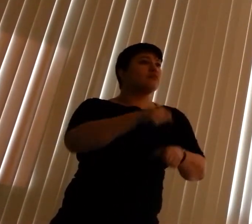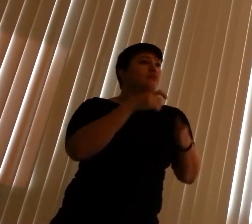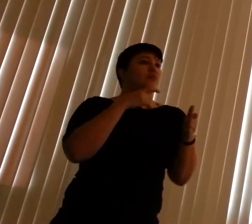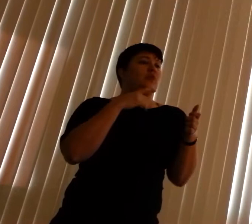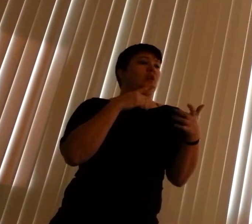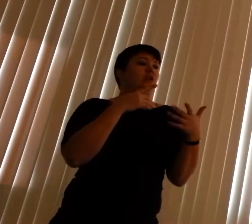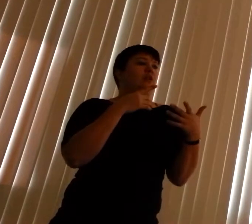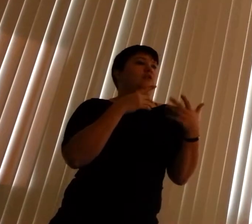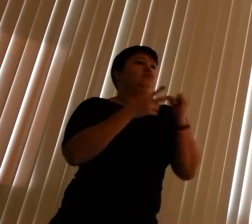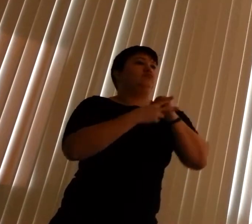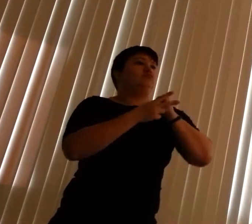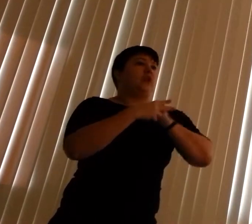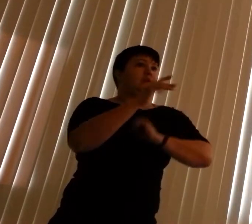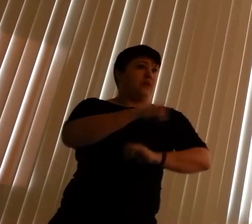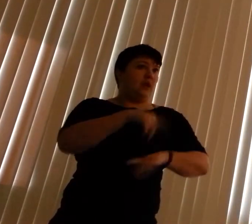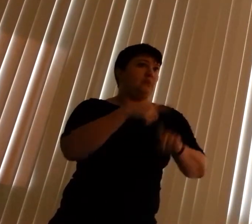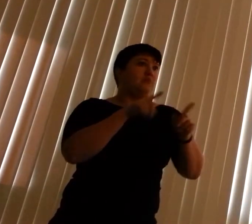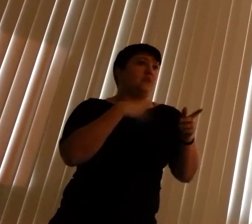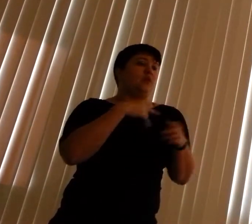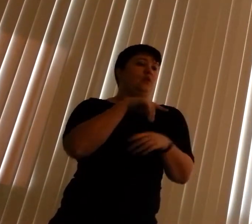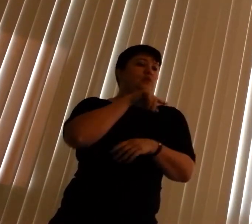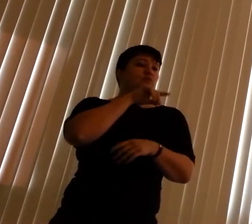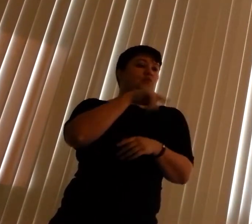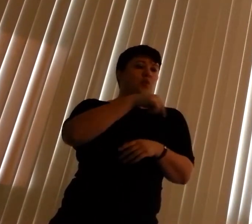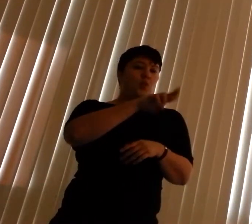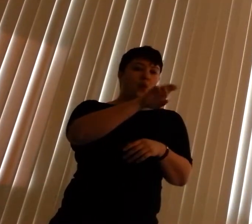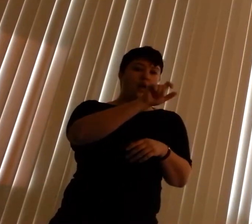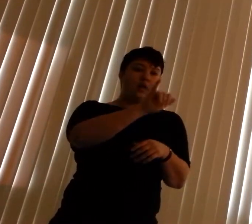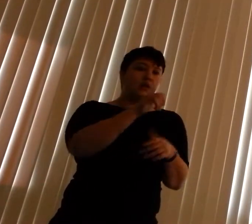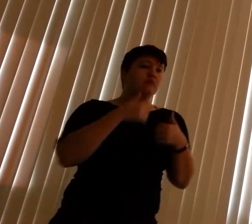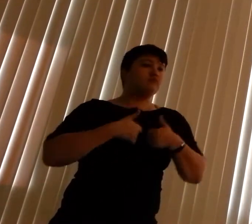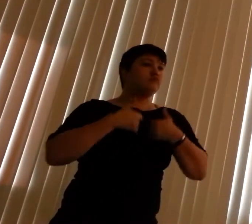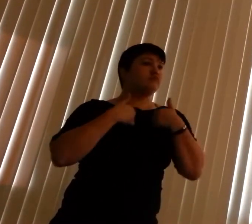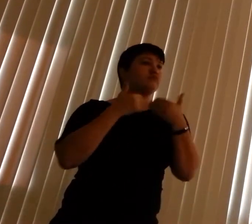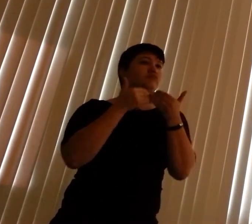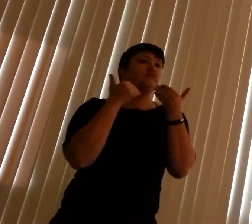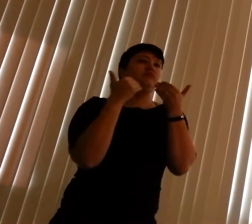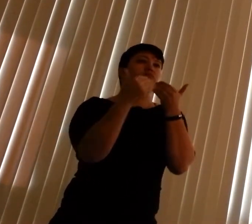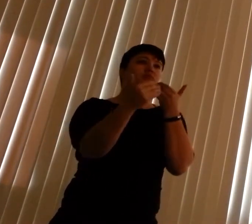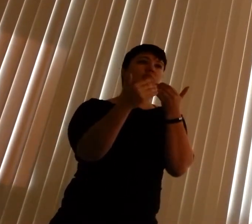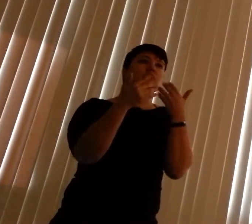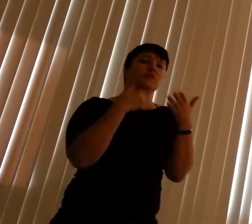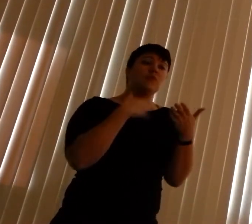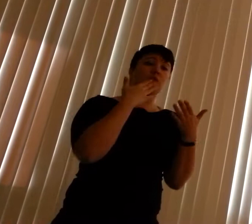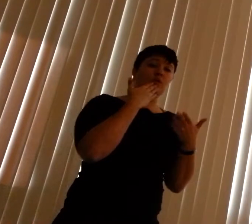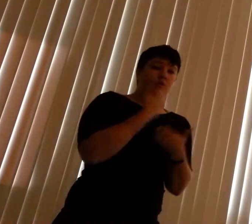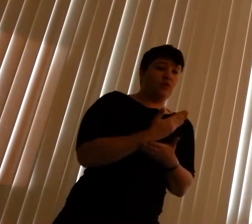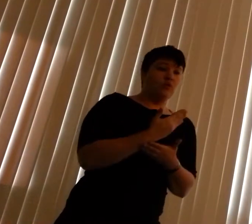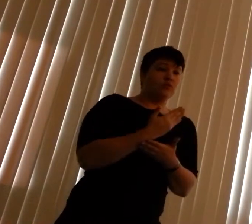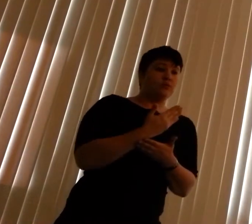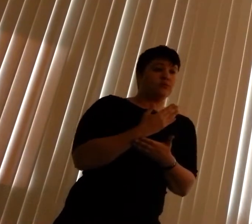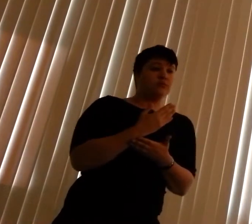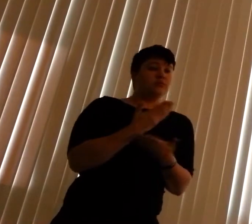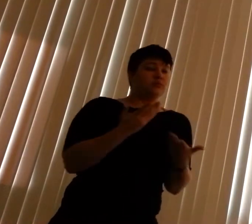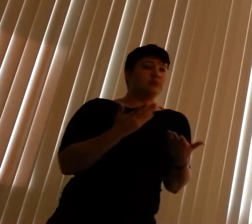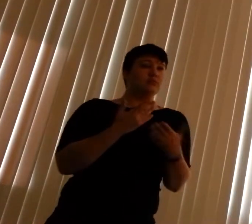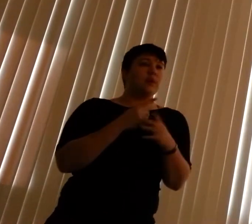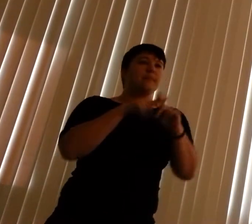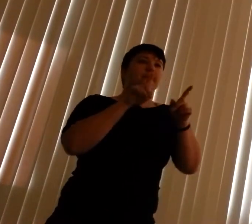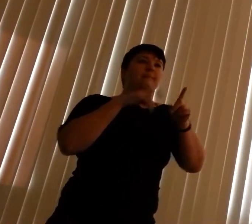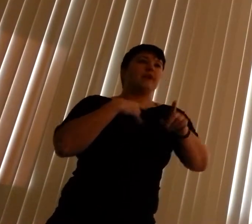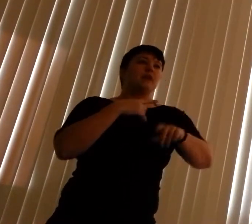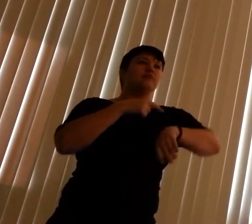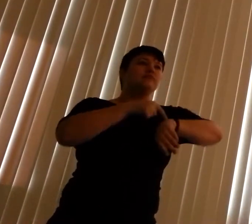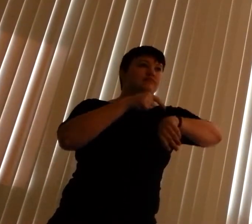ought to have no role, at least if the quality for each person would be decent, but length of